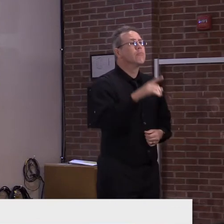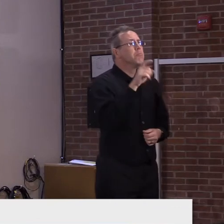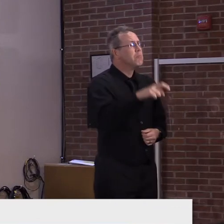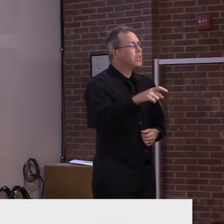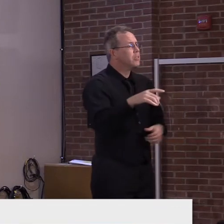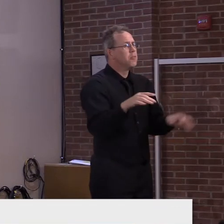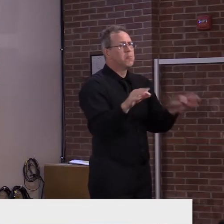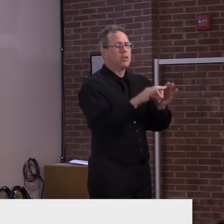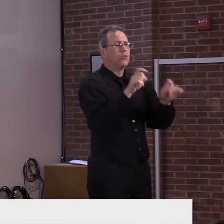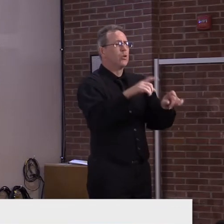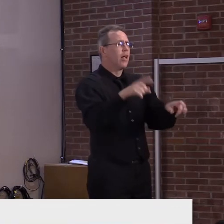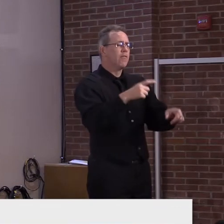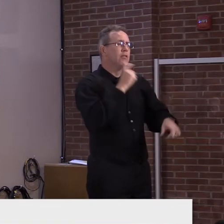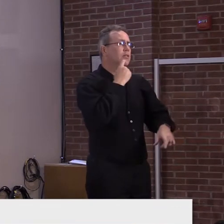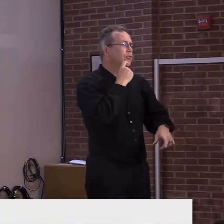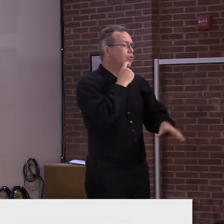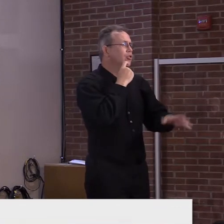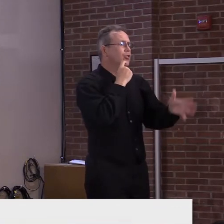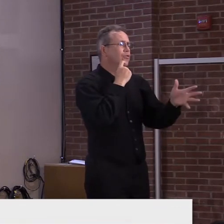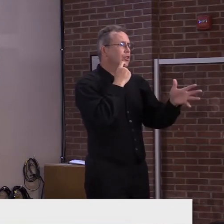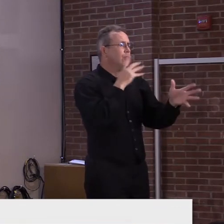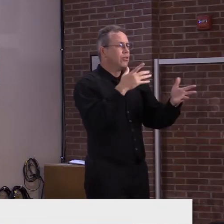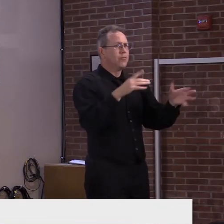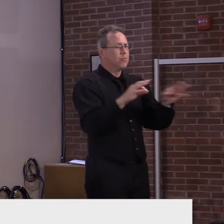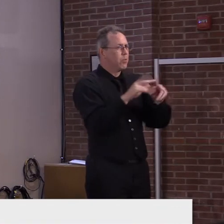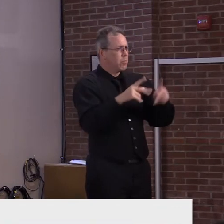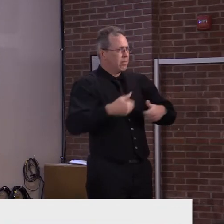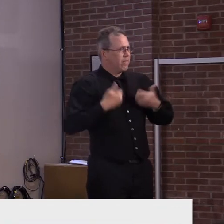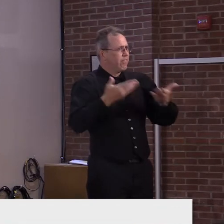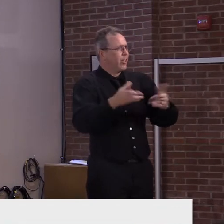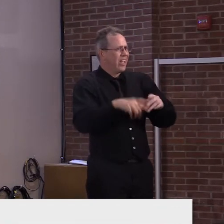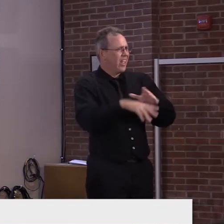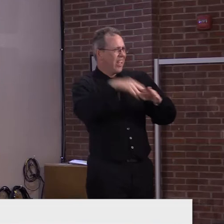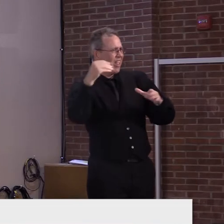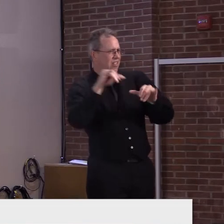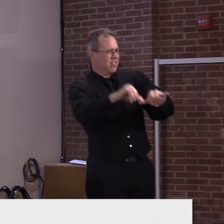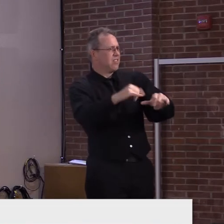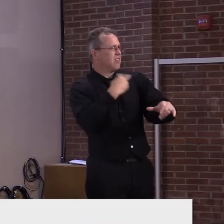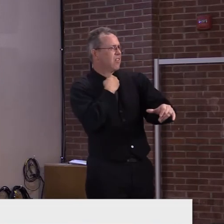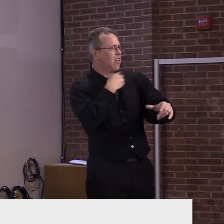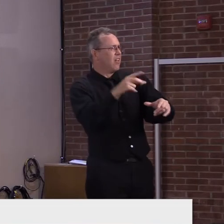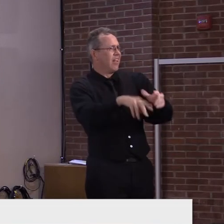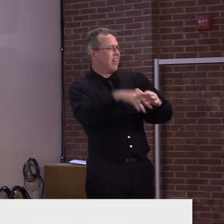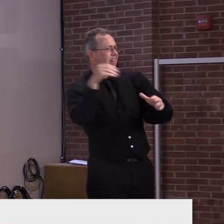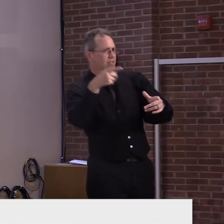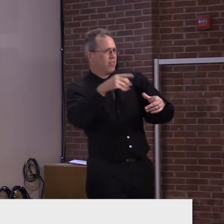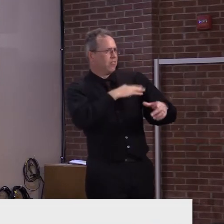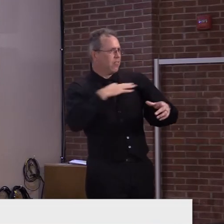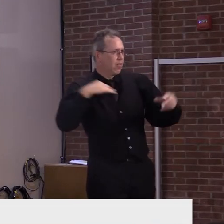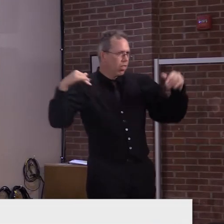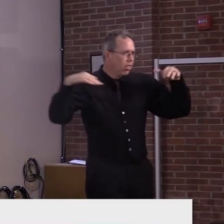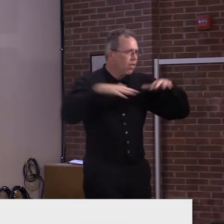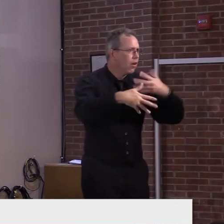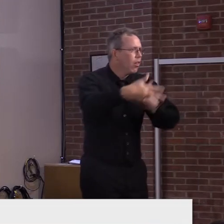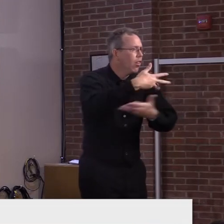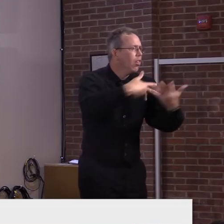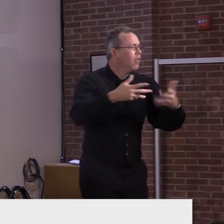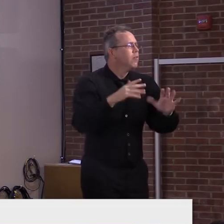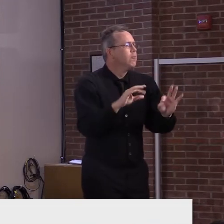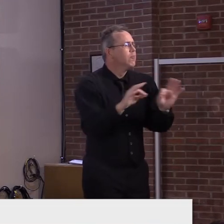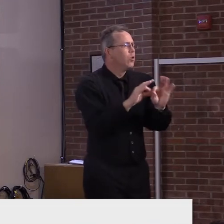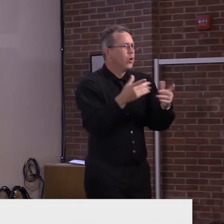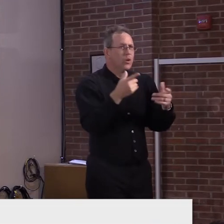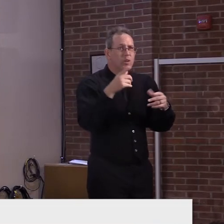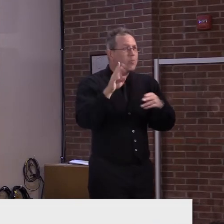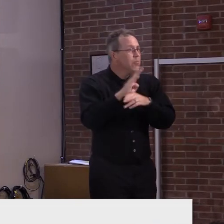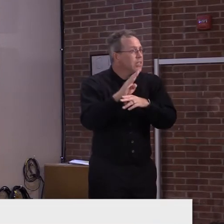encourage others that care for the vulnerable populations to require vaccinations as well.